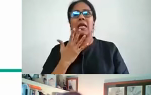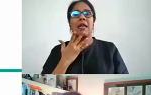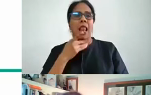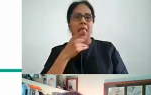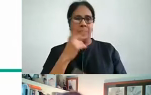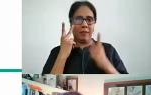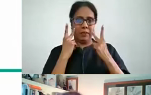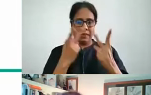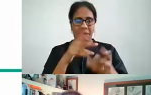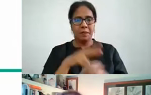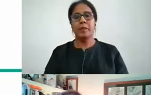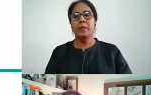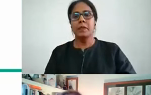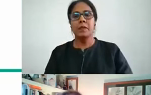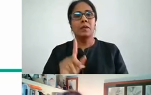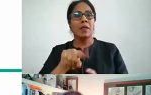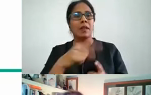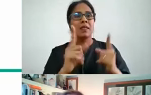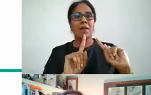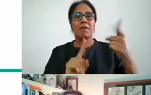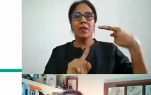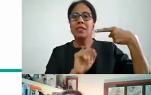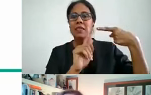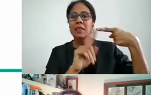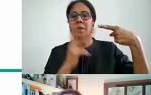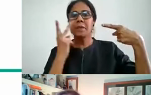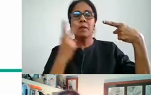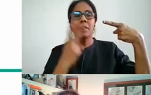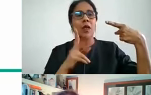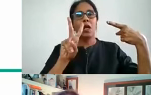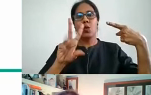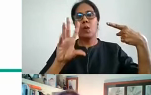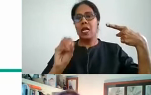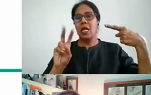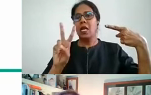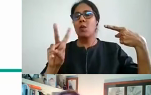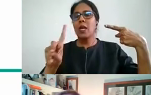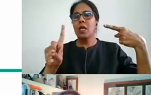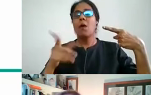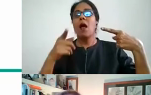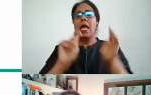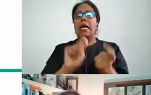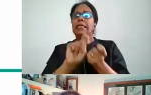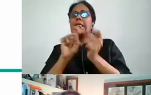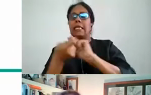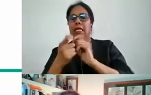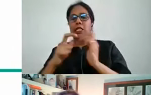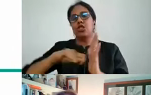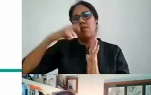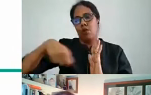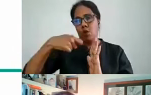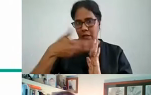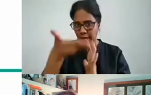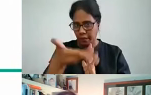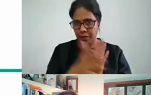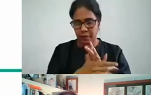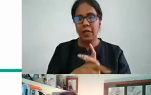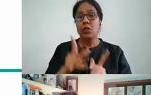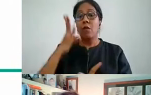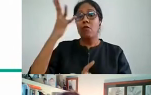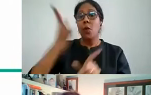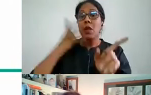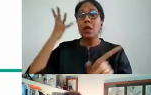see, the first is the 2020 revision project. So, every four years,